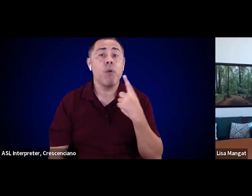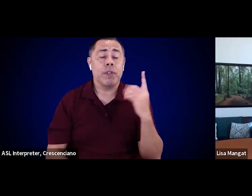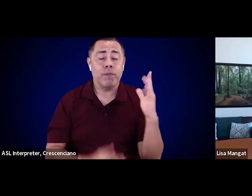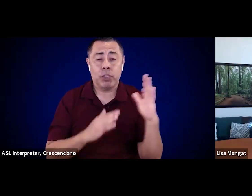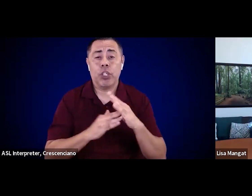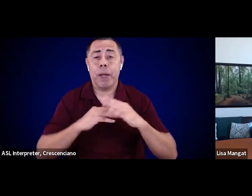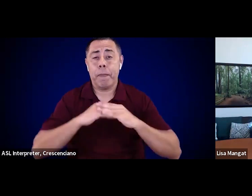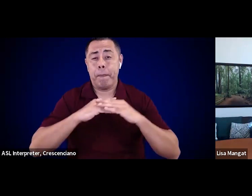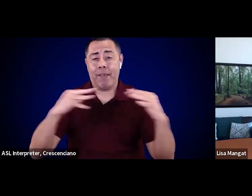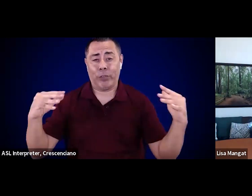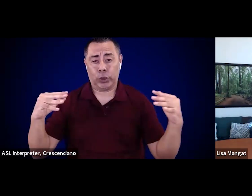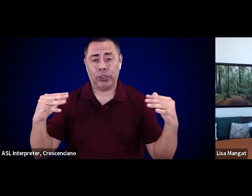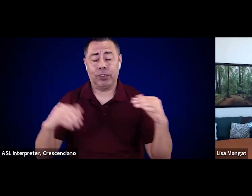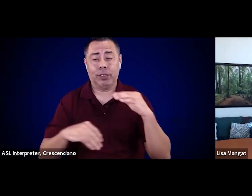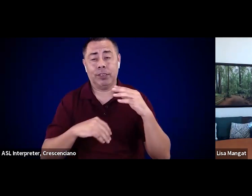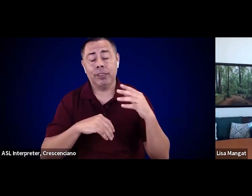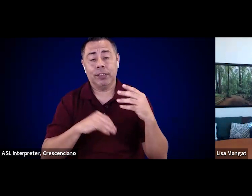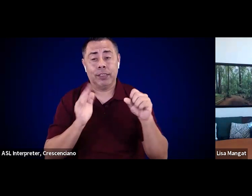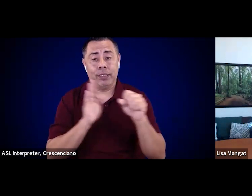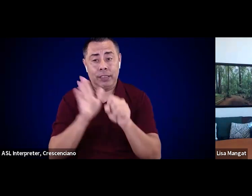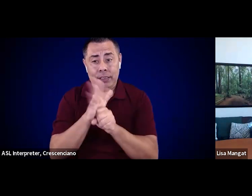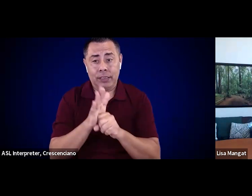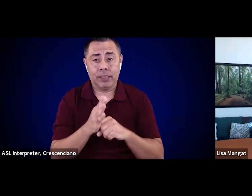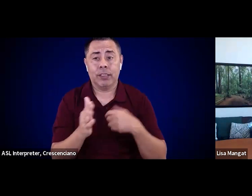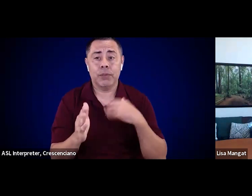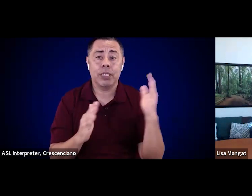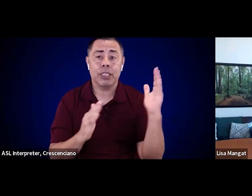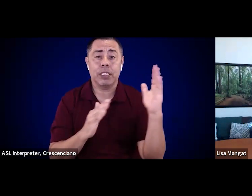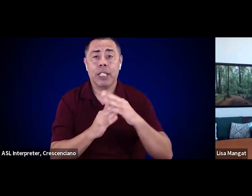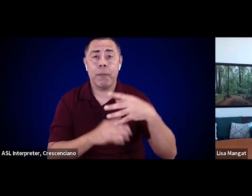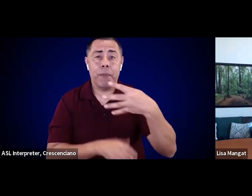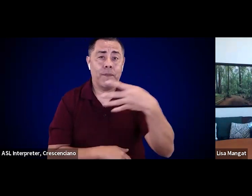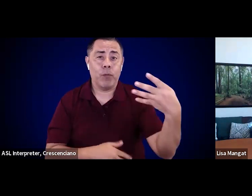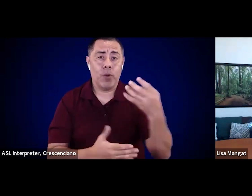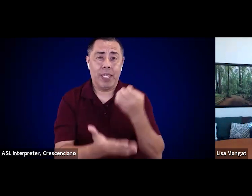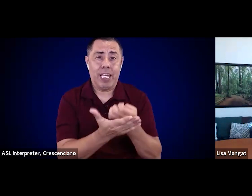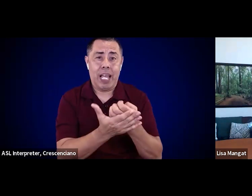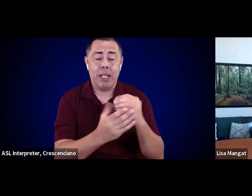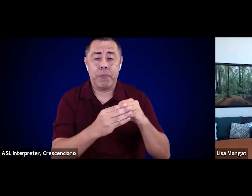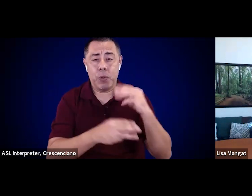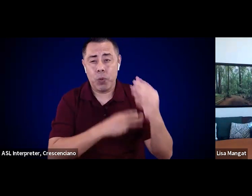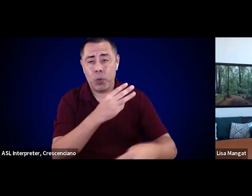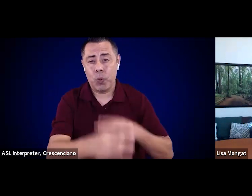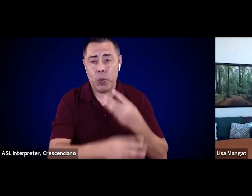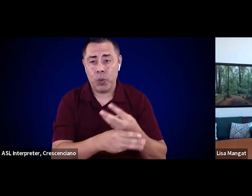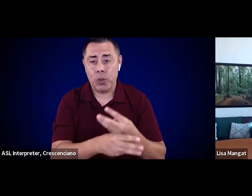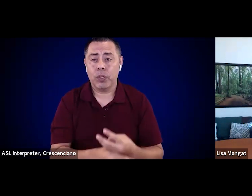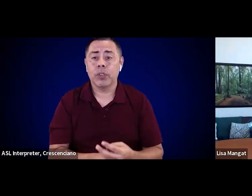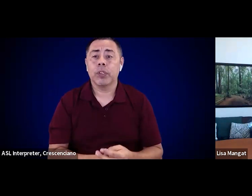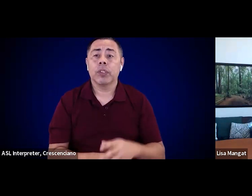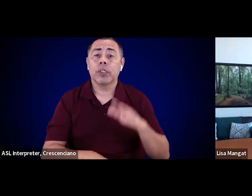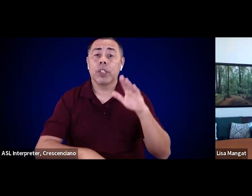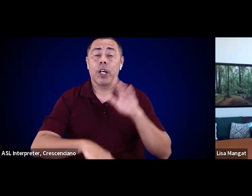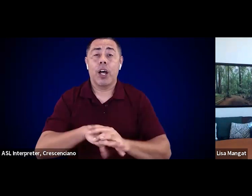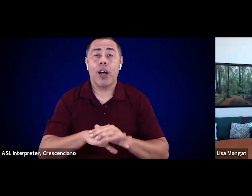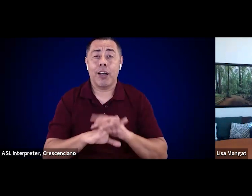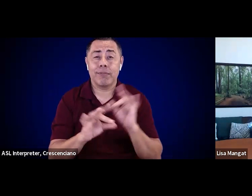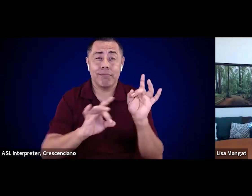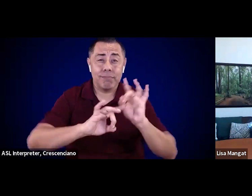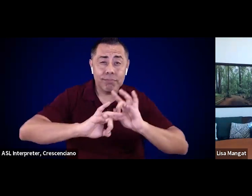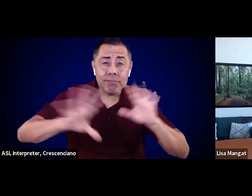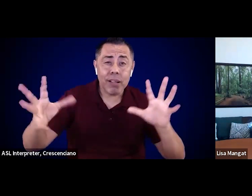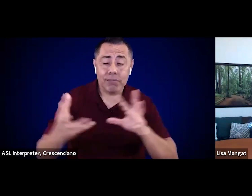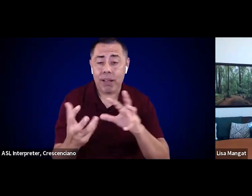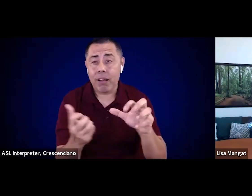economy in the world. And on the landscape disaster, simply put, we have entered a new chapter of